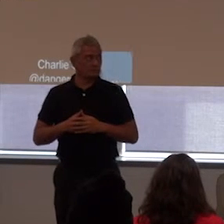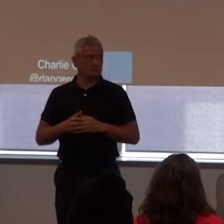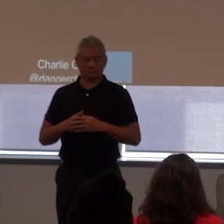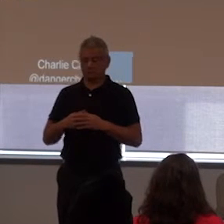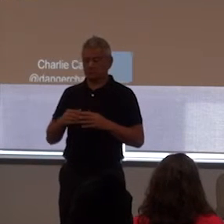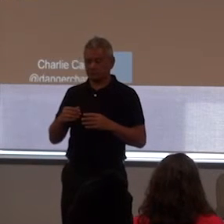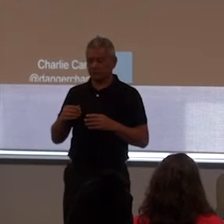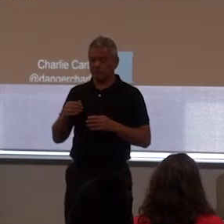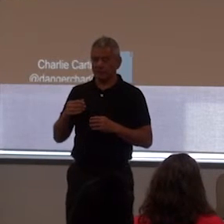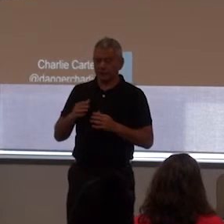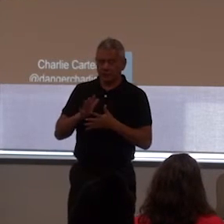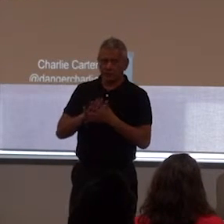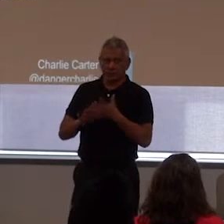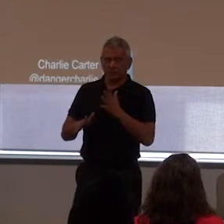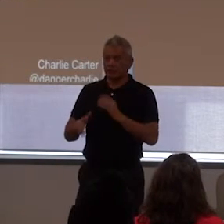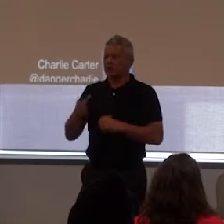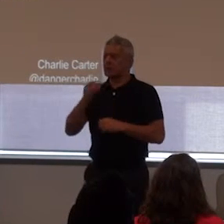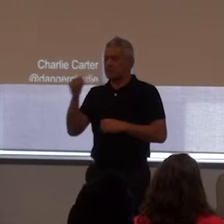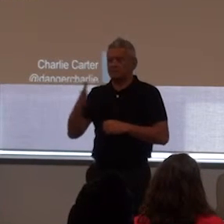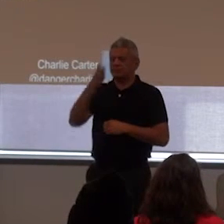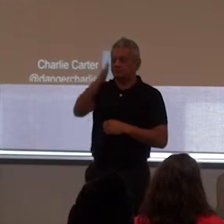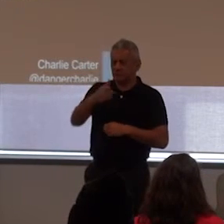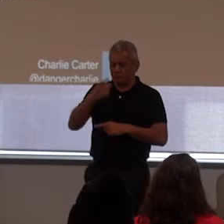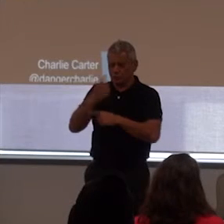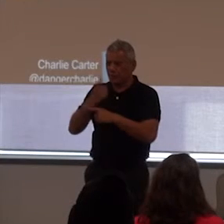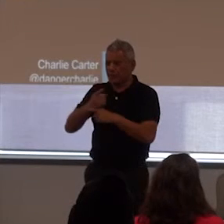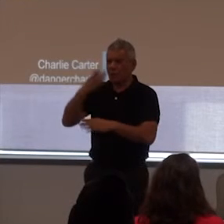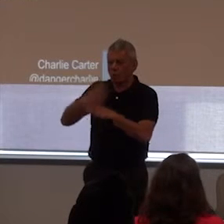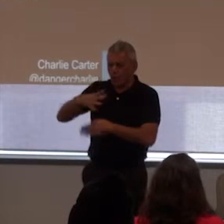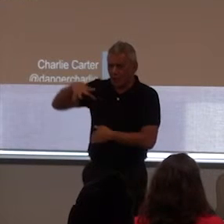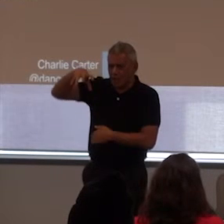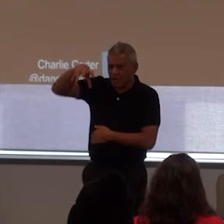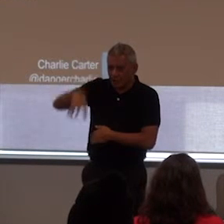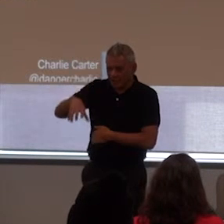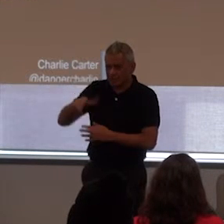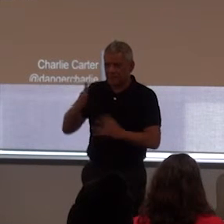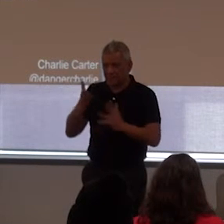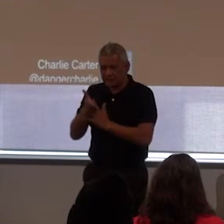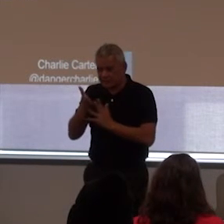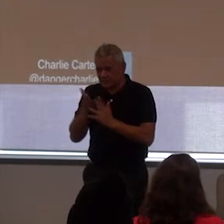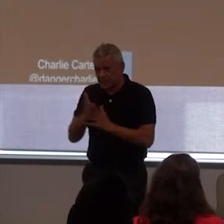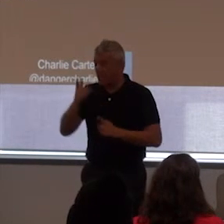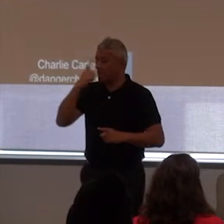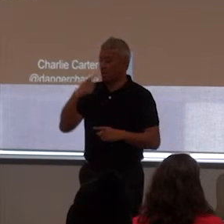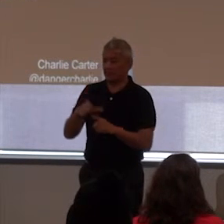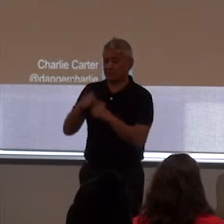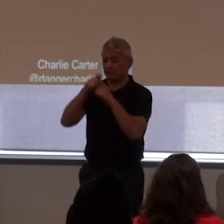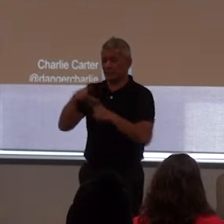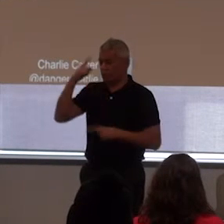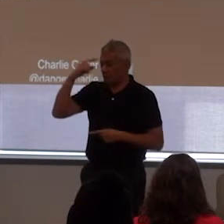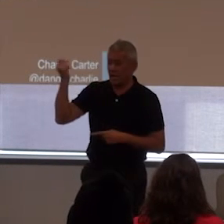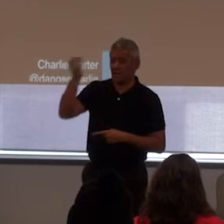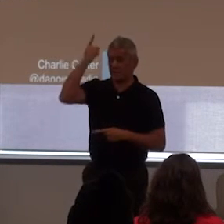Now, when some people go into and work on accessibility, and maybe they just kind of get their heads around it, they have the best